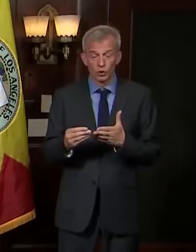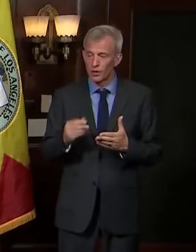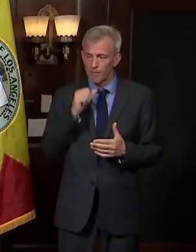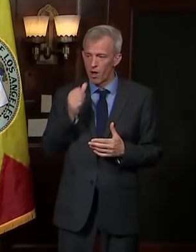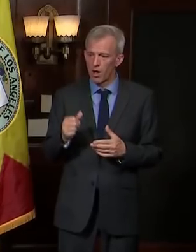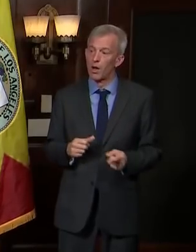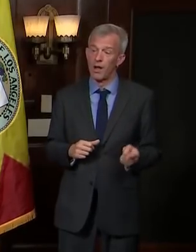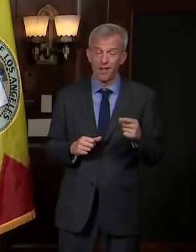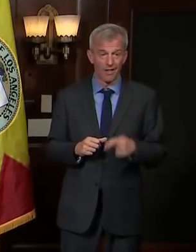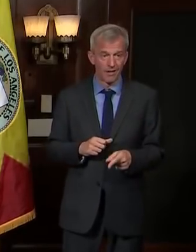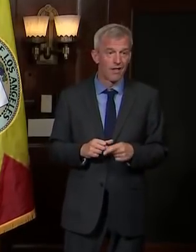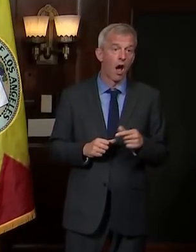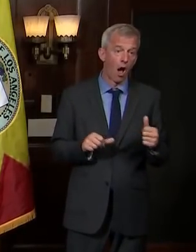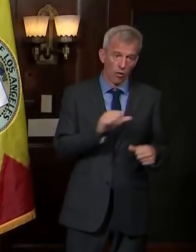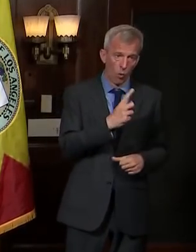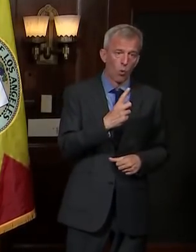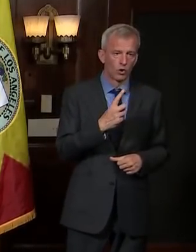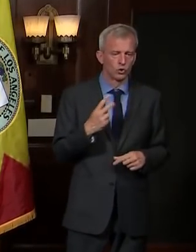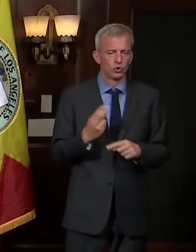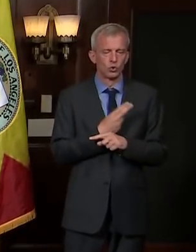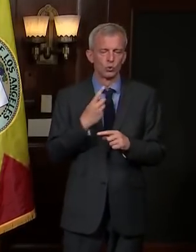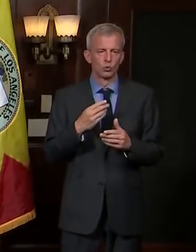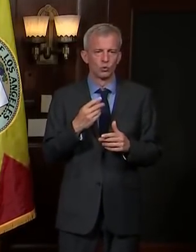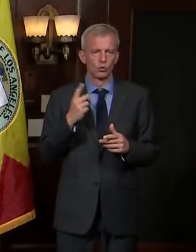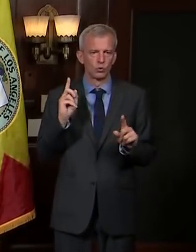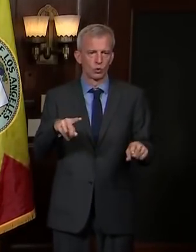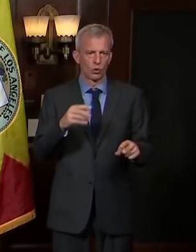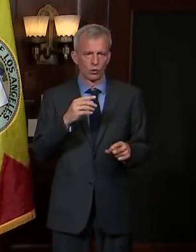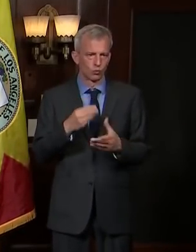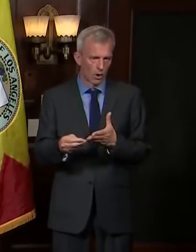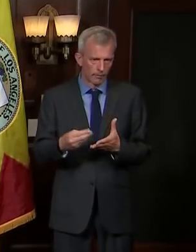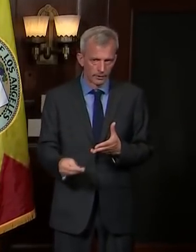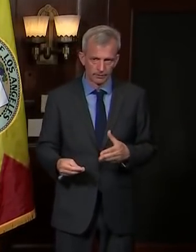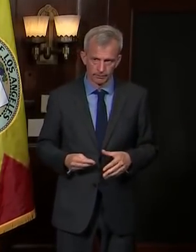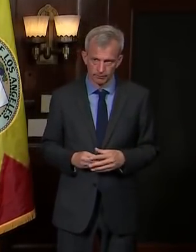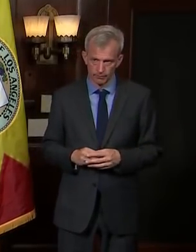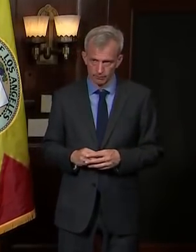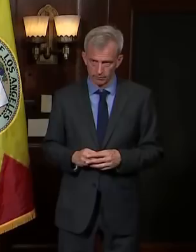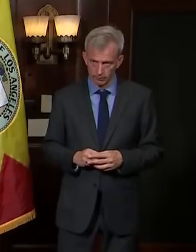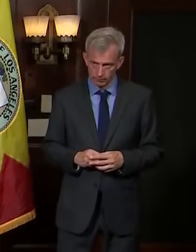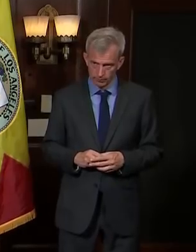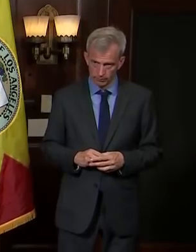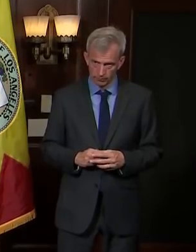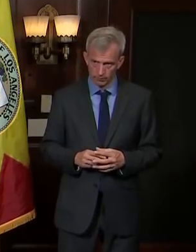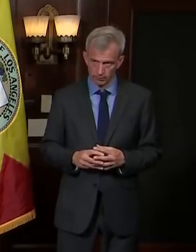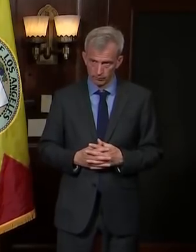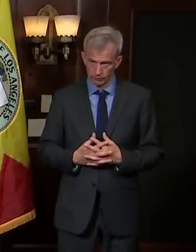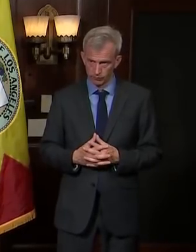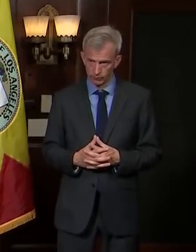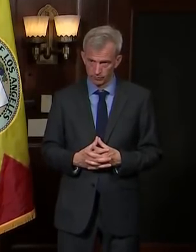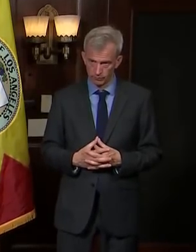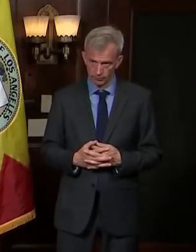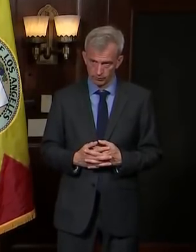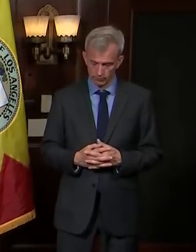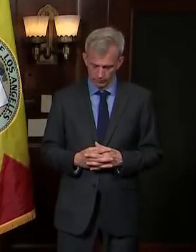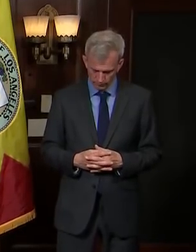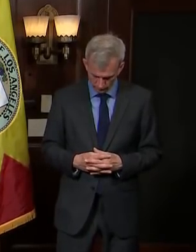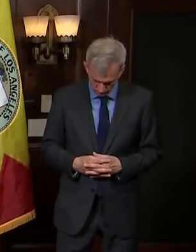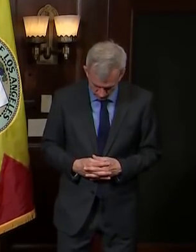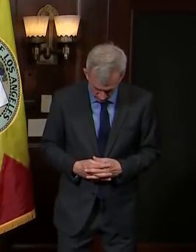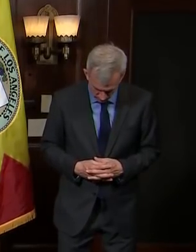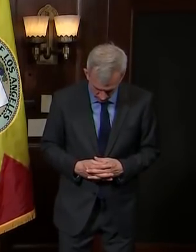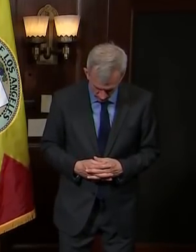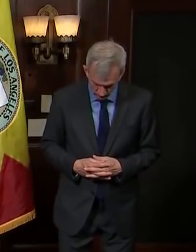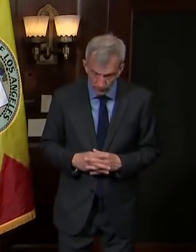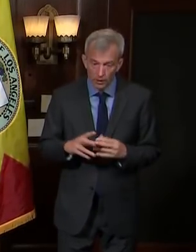that. Thanks so much for the question. Next question, please. Thank you. And our final question